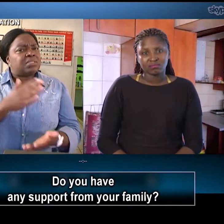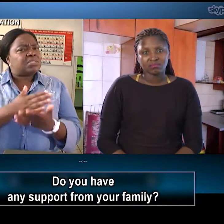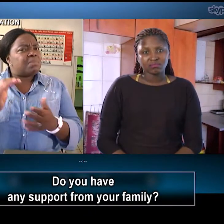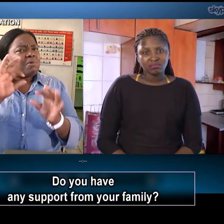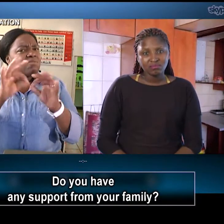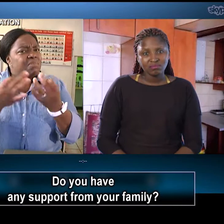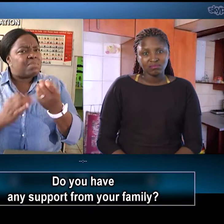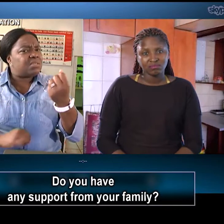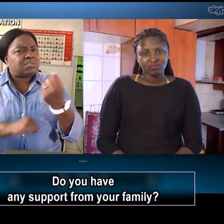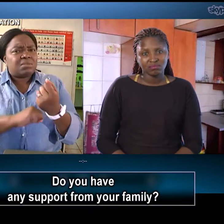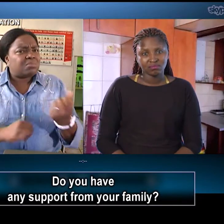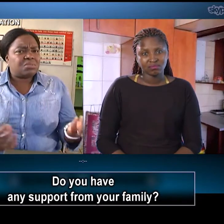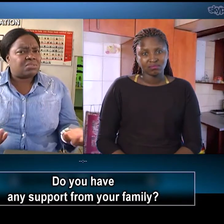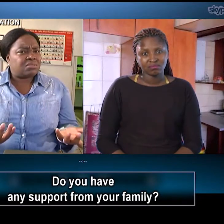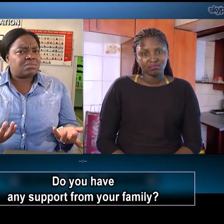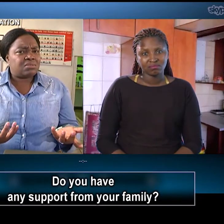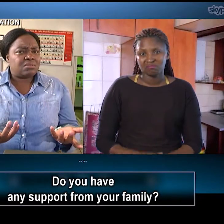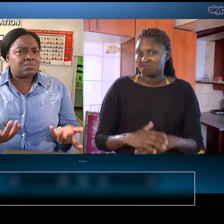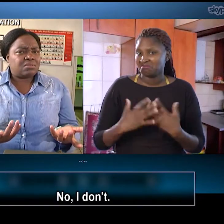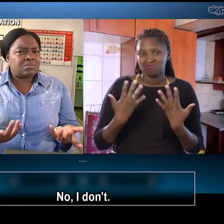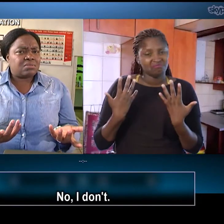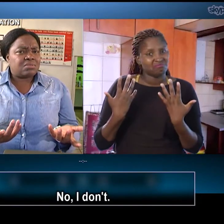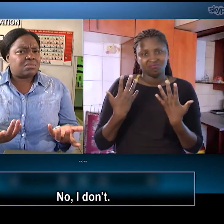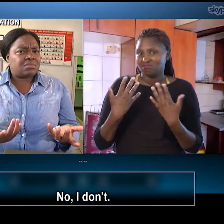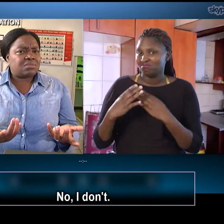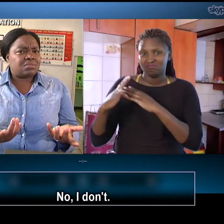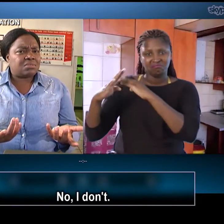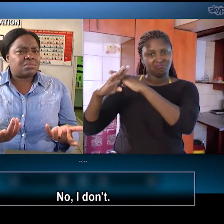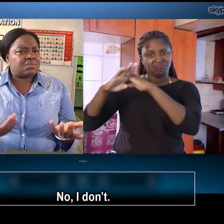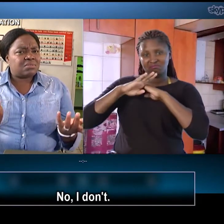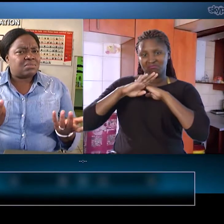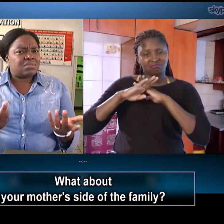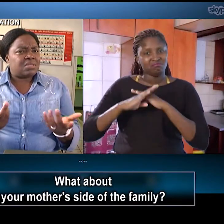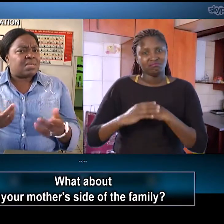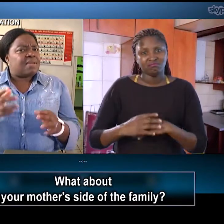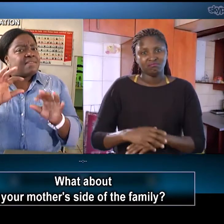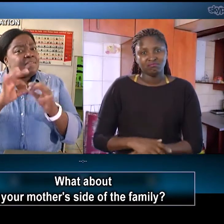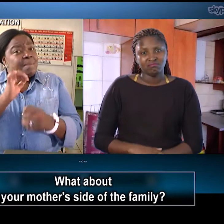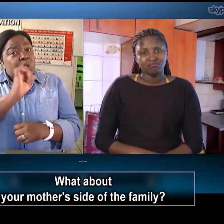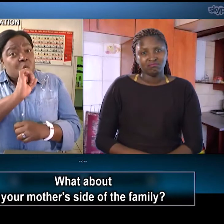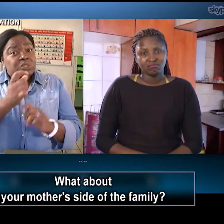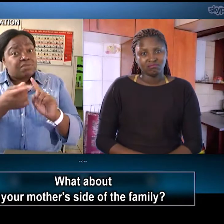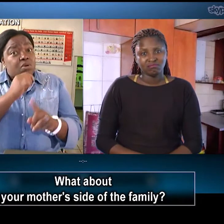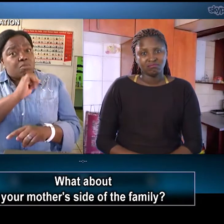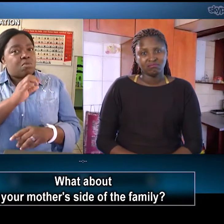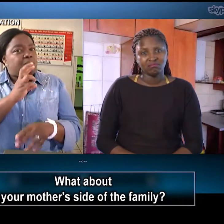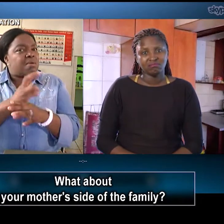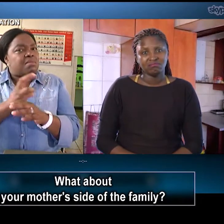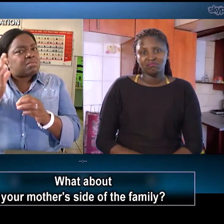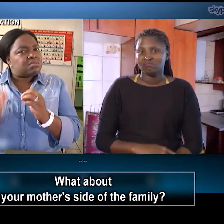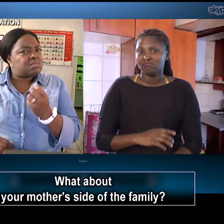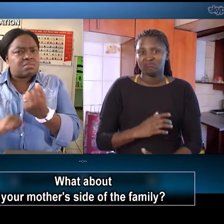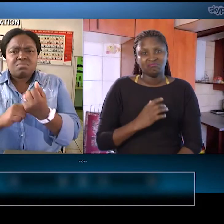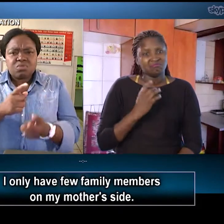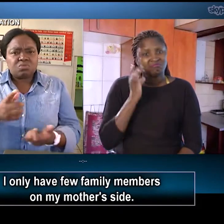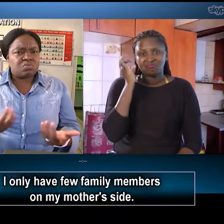Do you have any support from your family? No, I don't. What about your mother's side of the